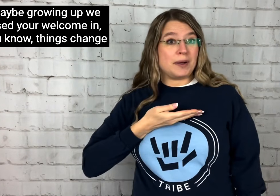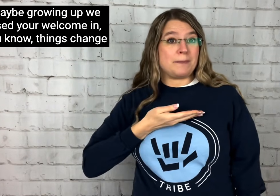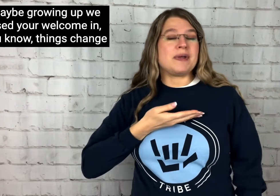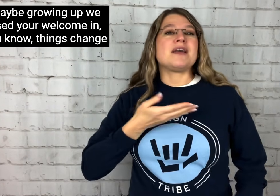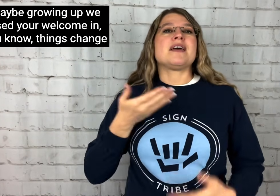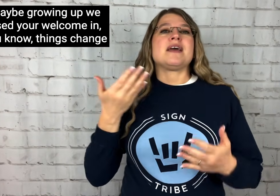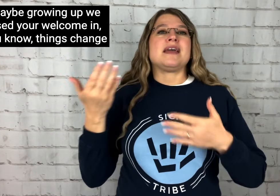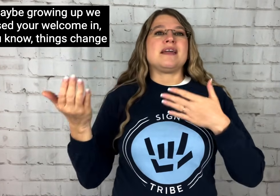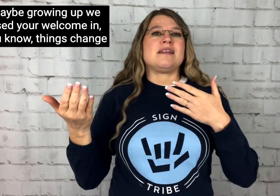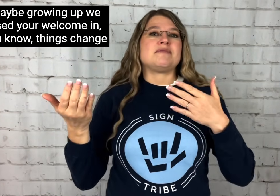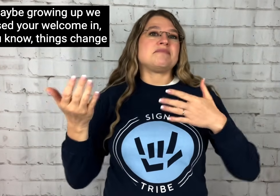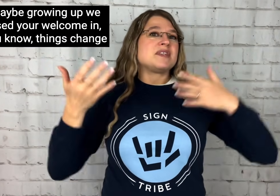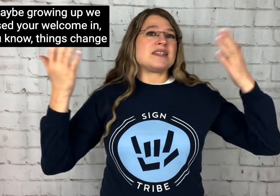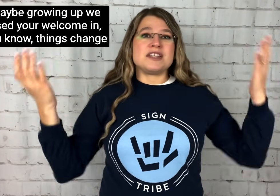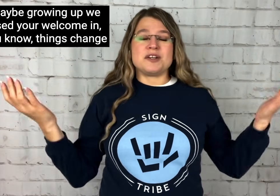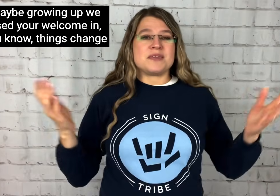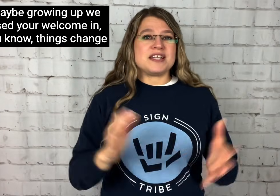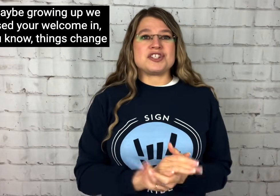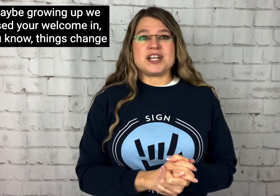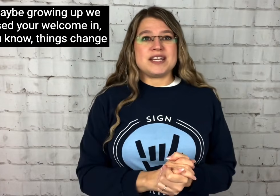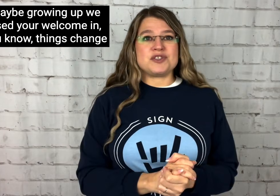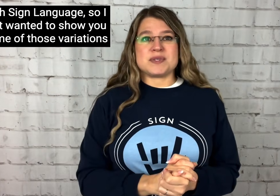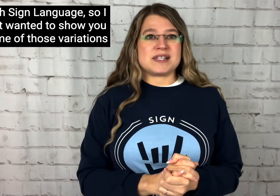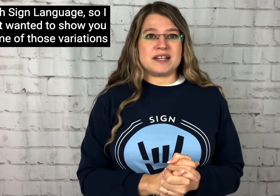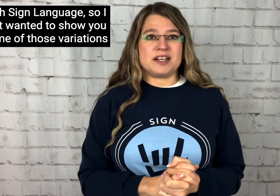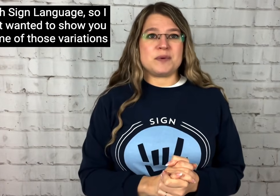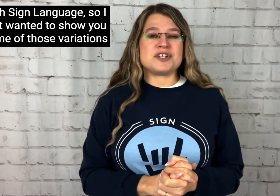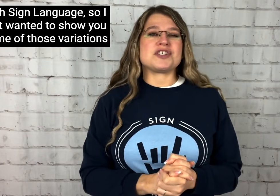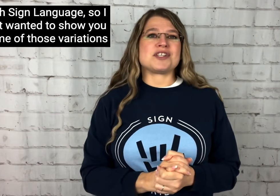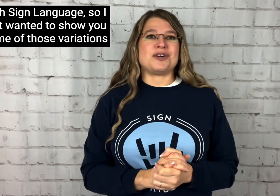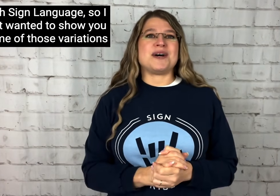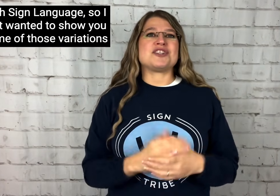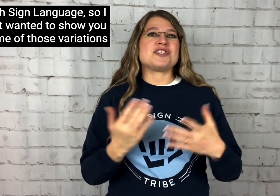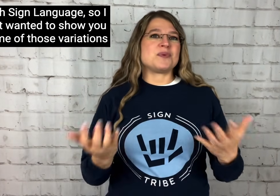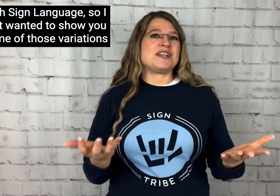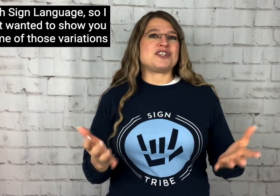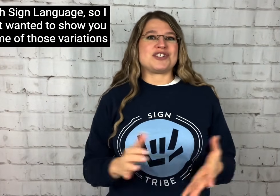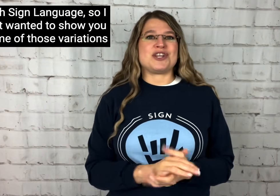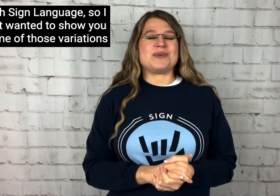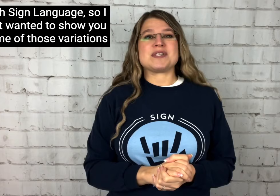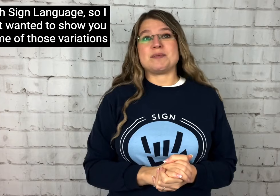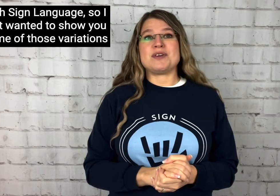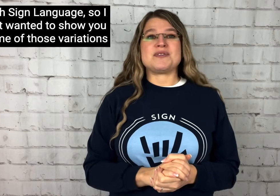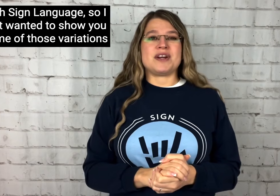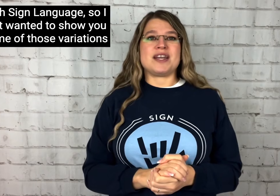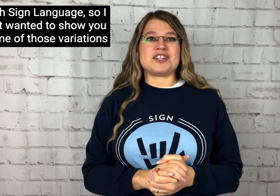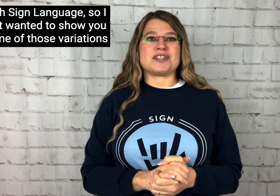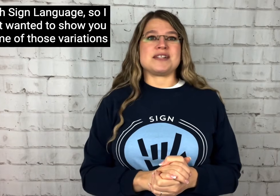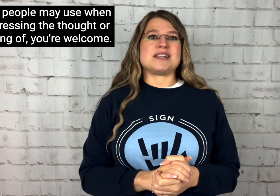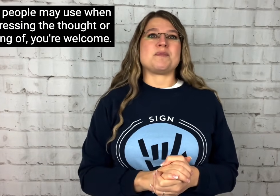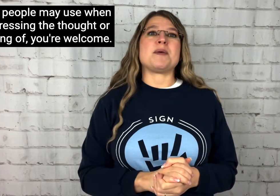welcome, and things change with sign language. So I just wanted to show you some of those variations